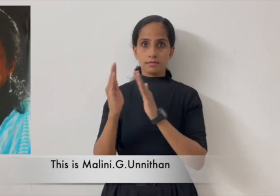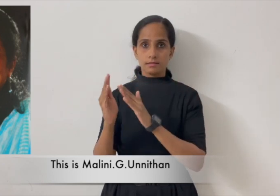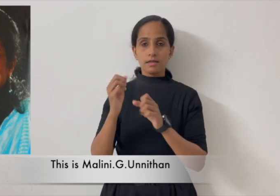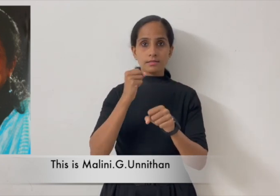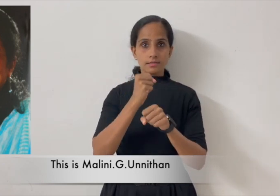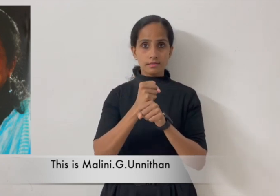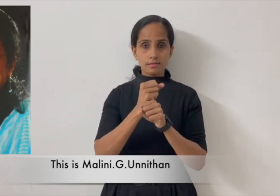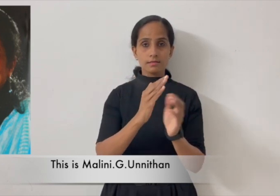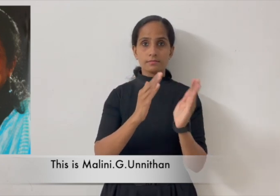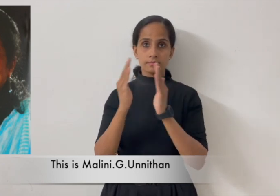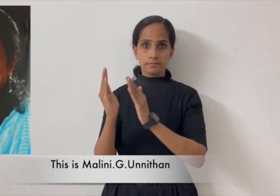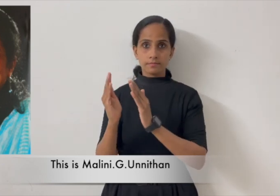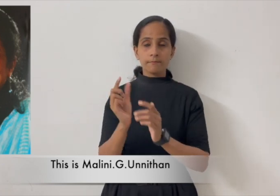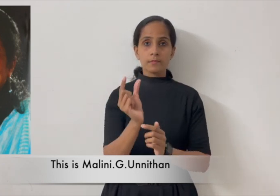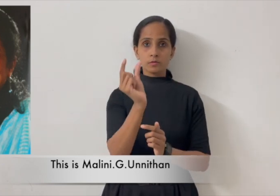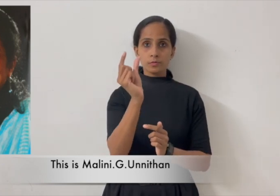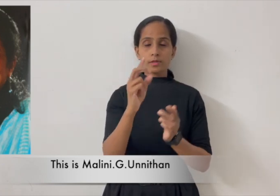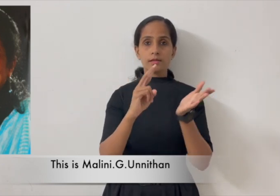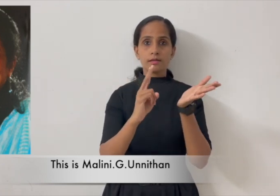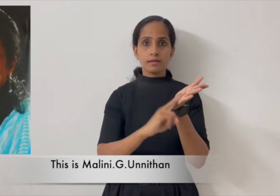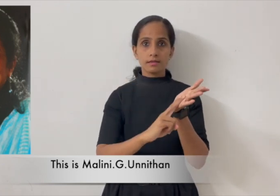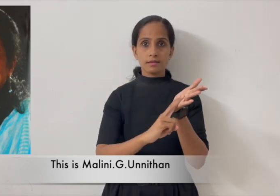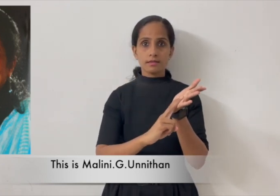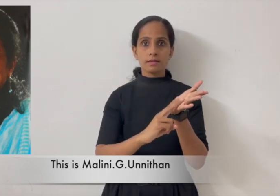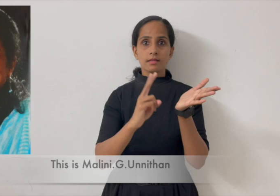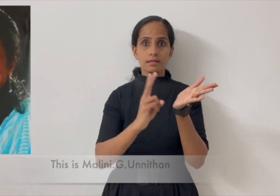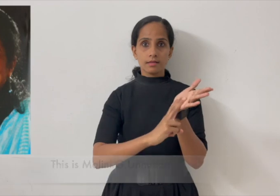G. Unnitan.